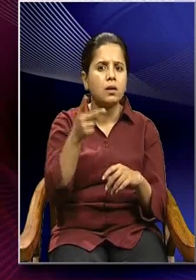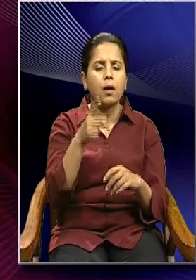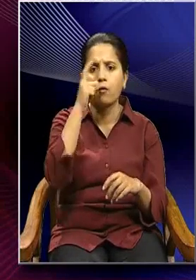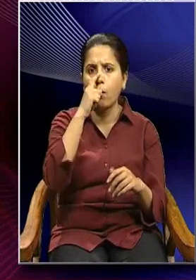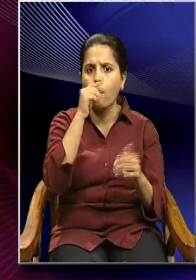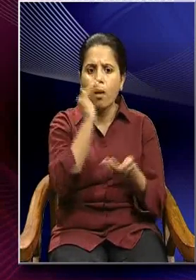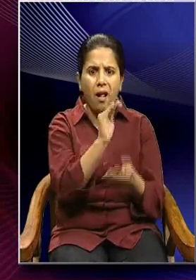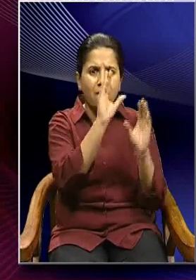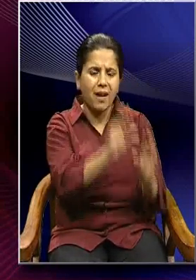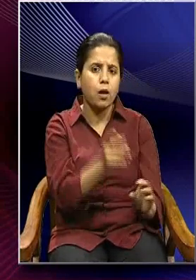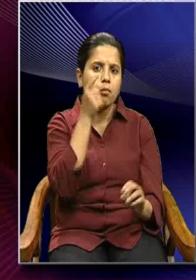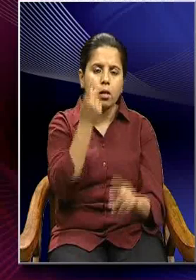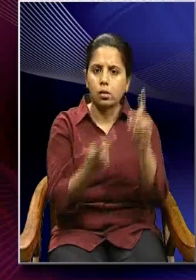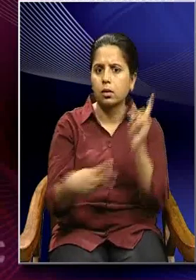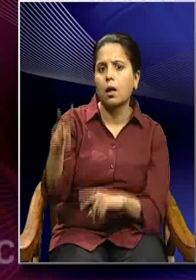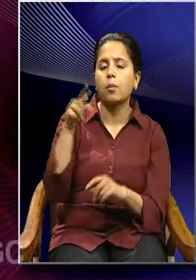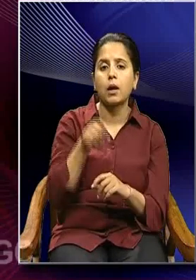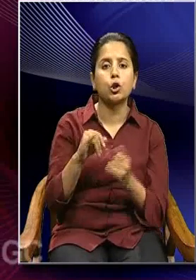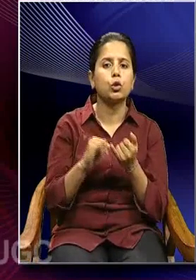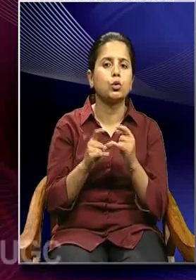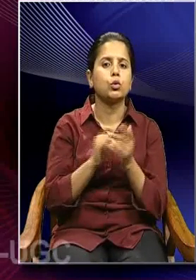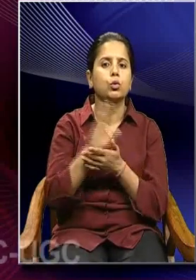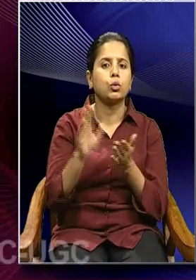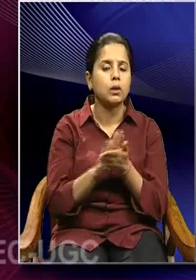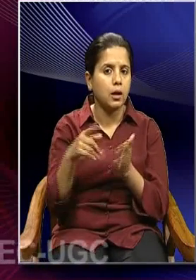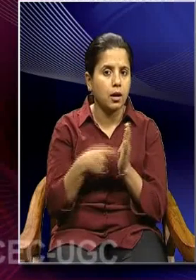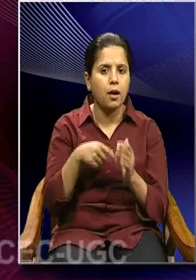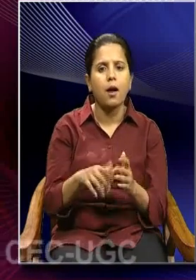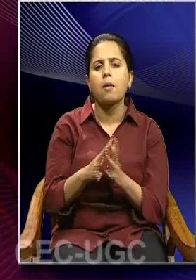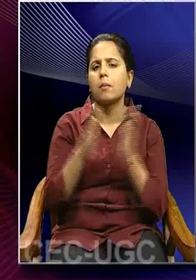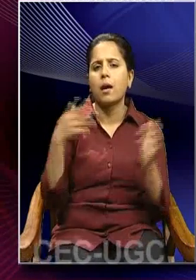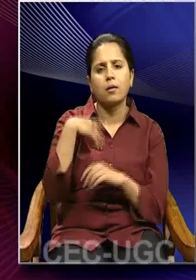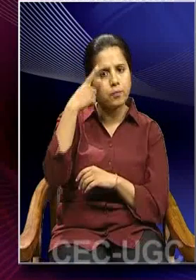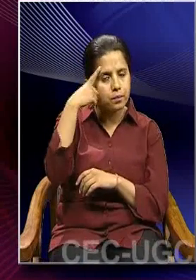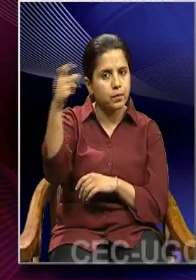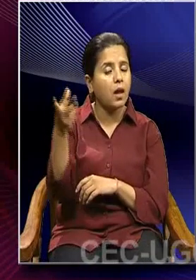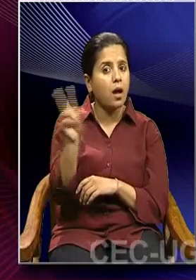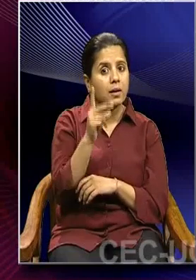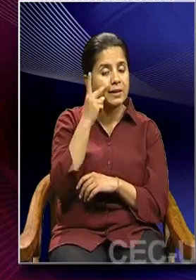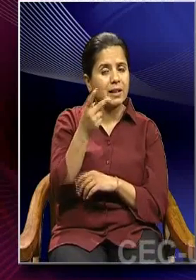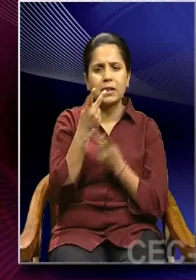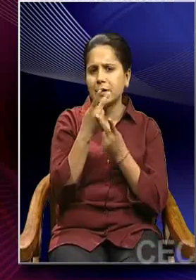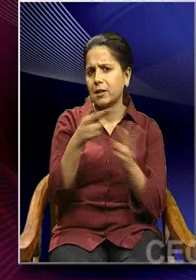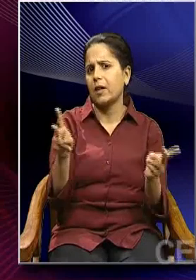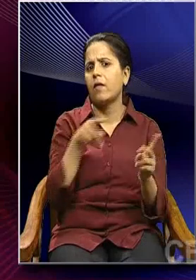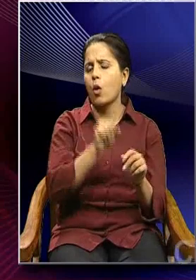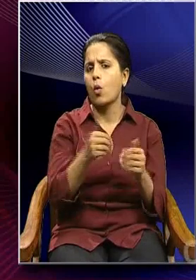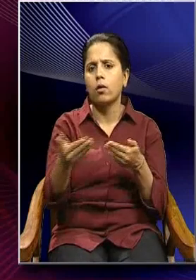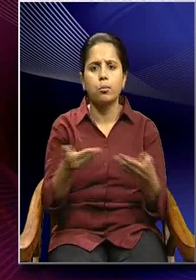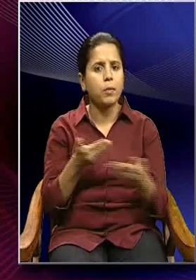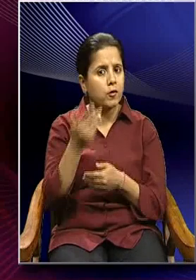the society. Or Sudhir Mishra's Hazaron Khwahishein Aisi, again with a different kind of treatment, dealing